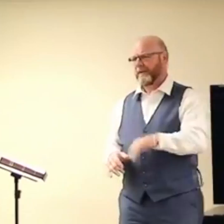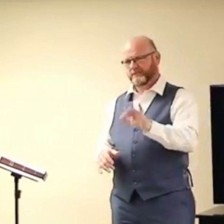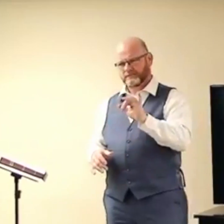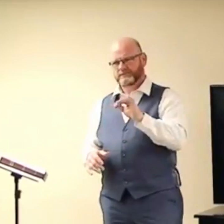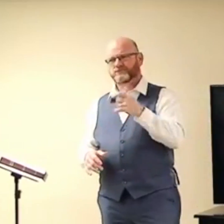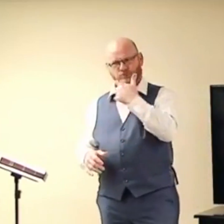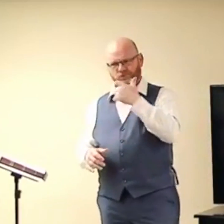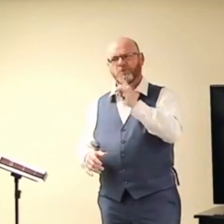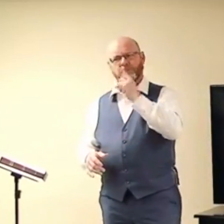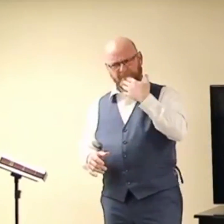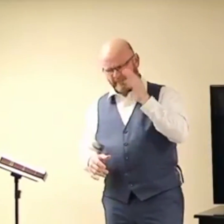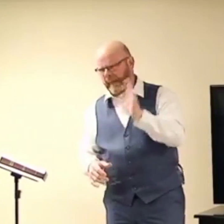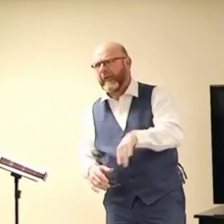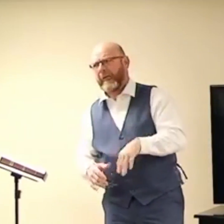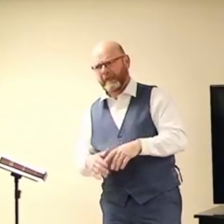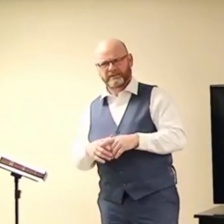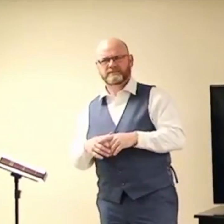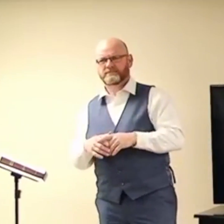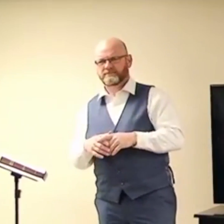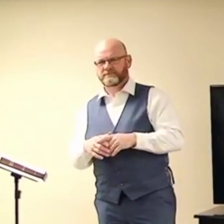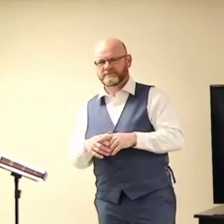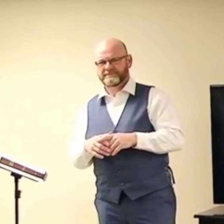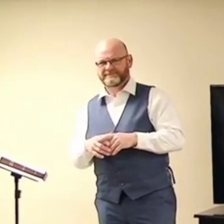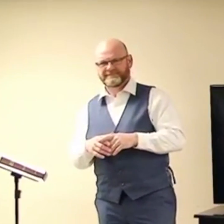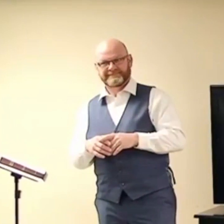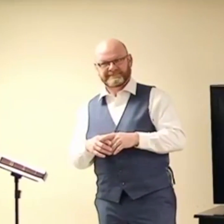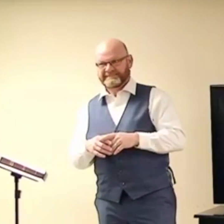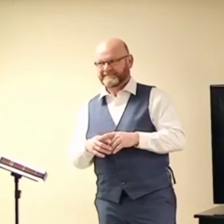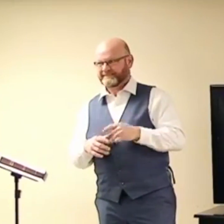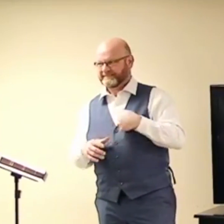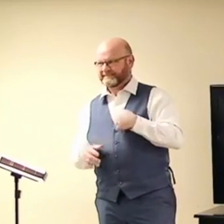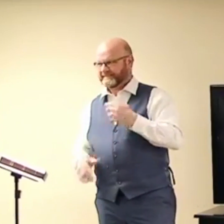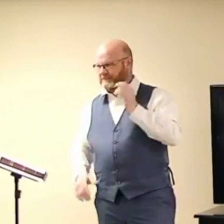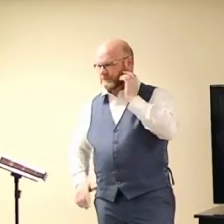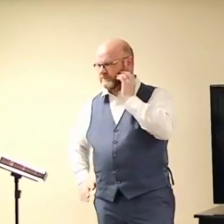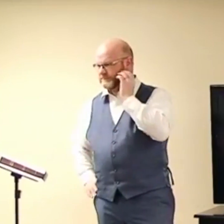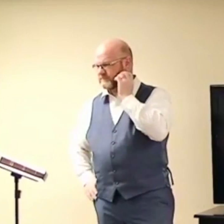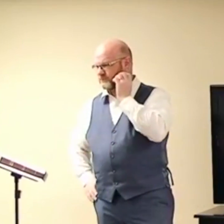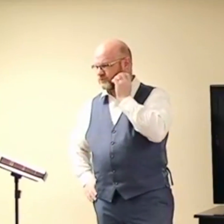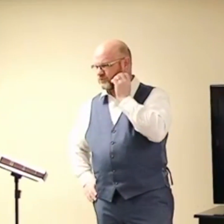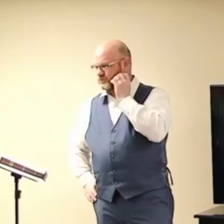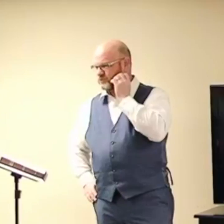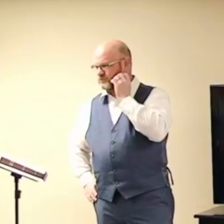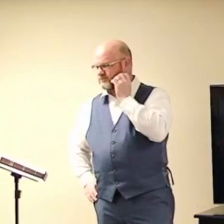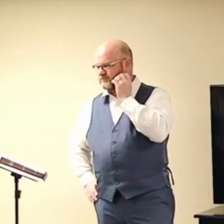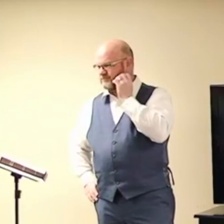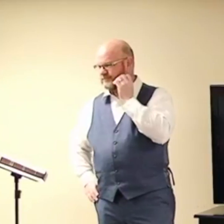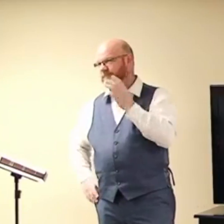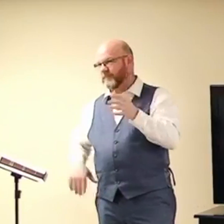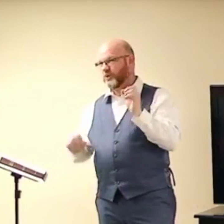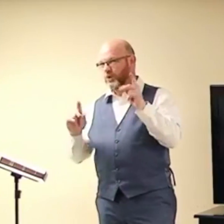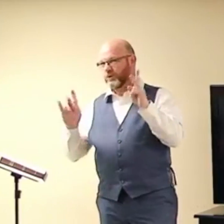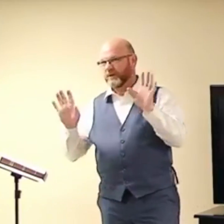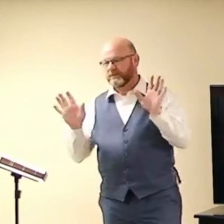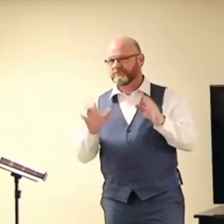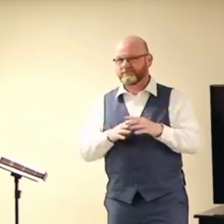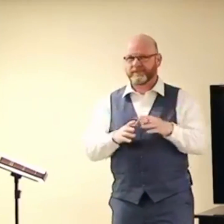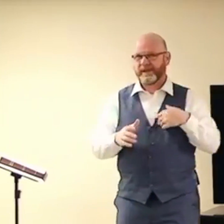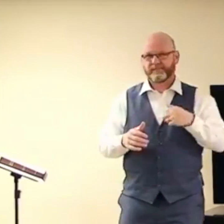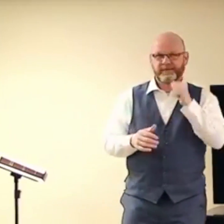And, you know, it wasn't like, you know, no big deal joke. I mean, it was a seriously vulgar joke. Okay,